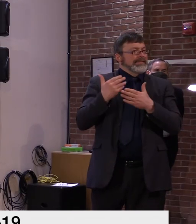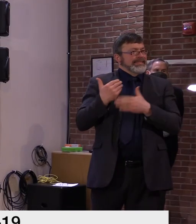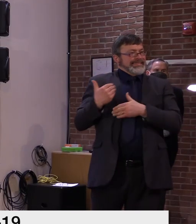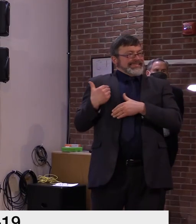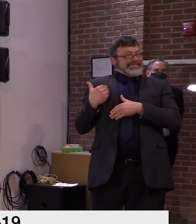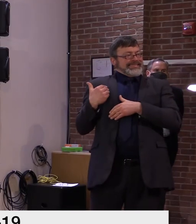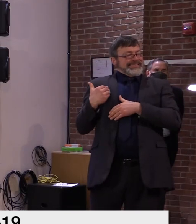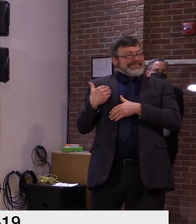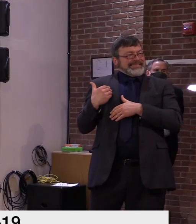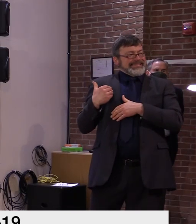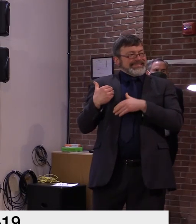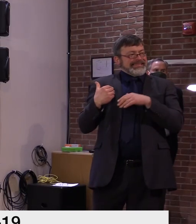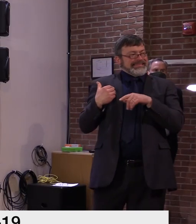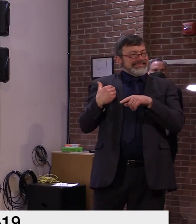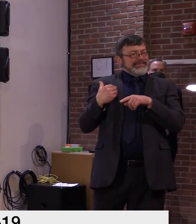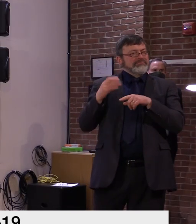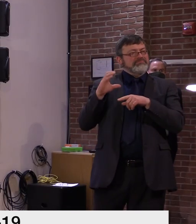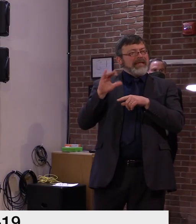of a special